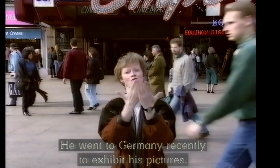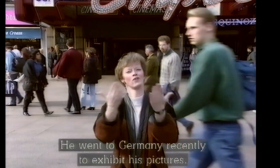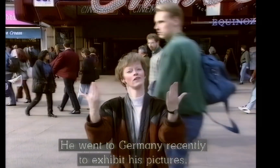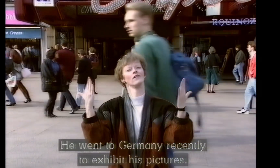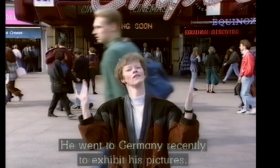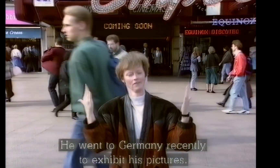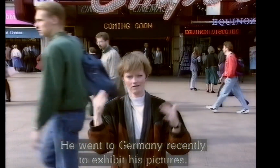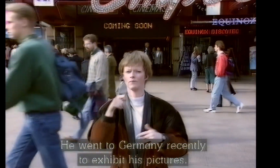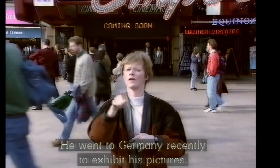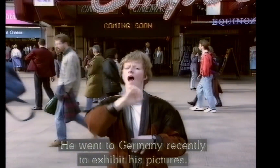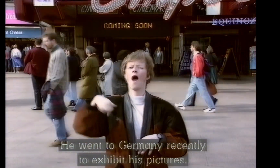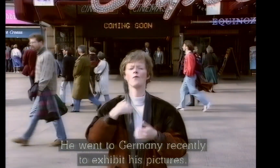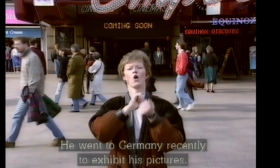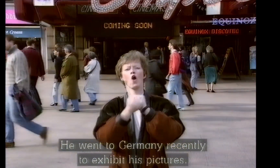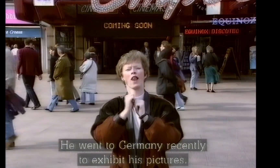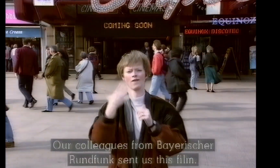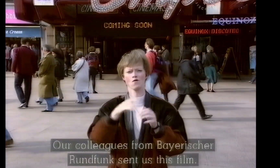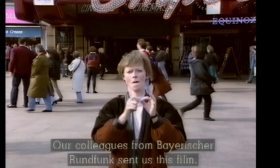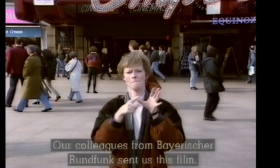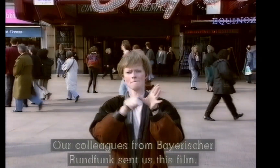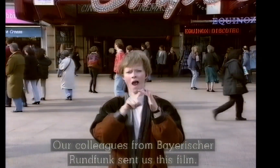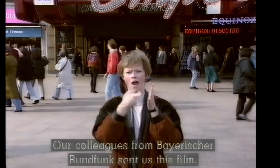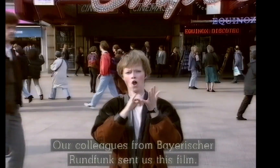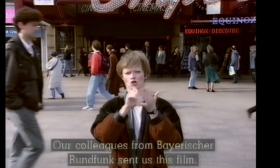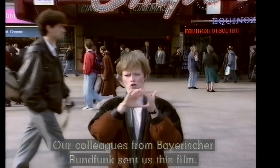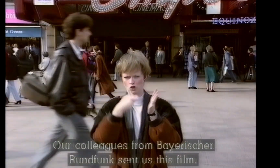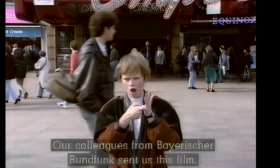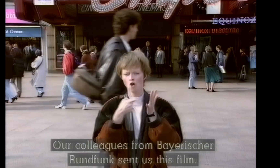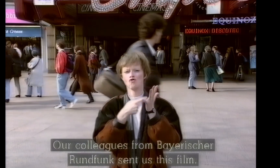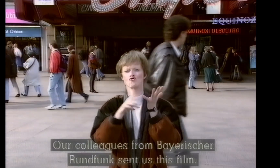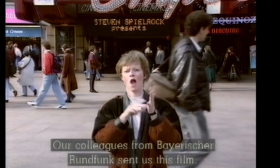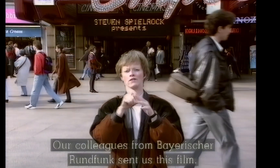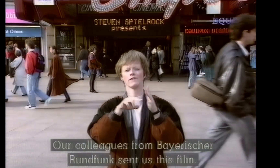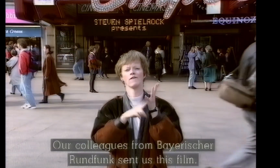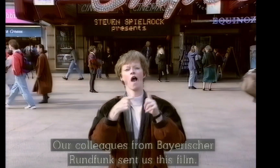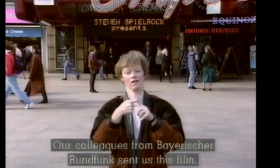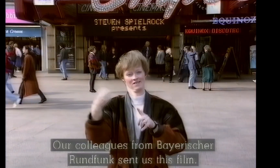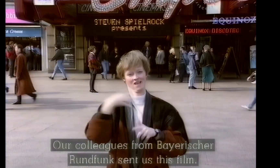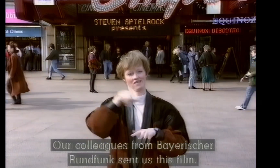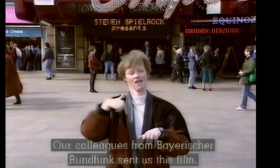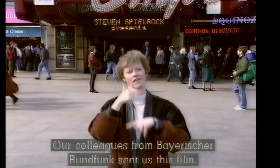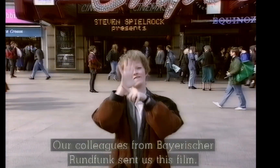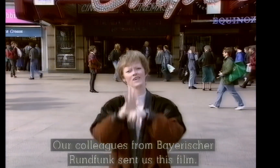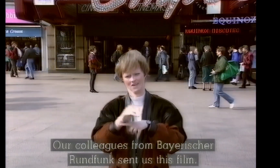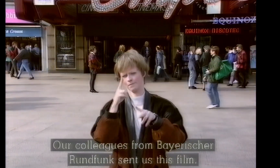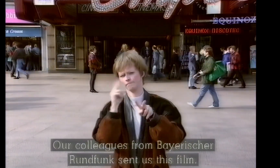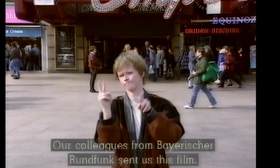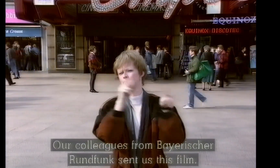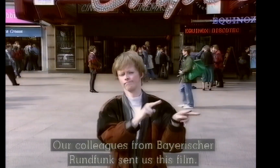to Germany recently to exhibit his pictures, and our colleagues from Bayerischer Rundfunk sent us this film.